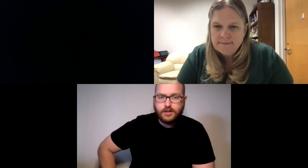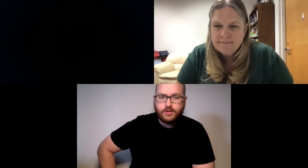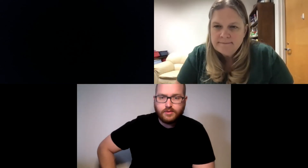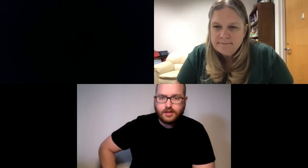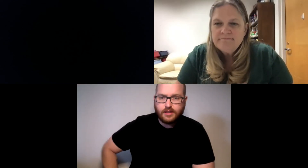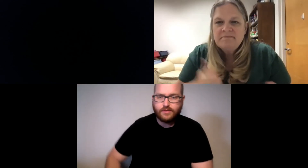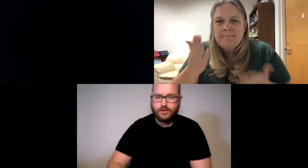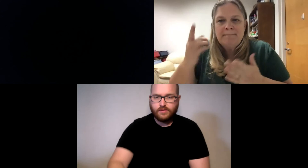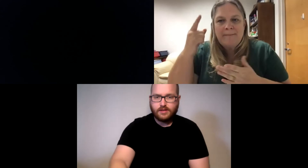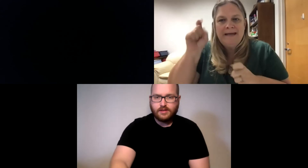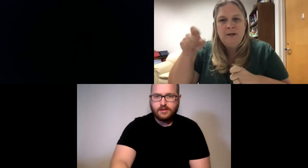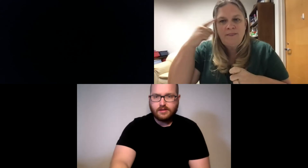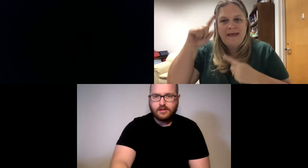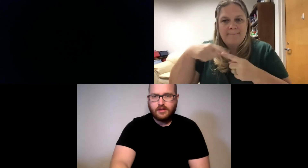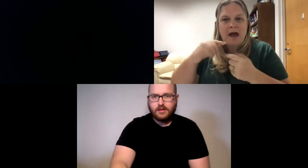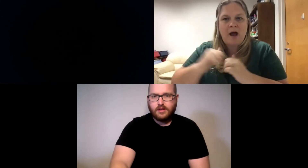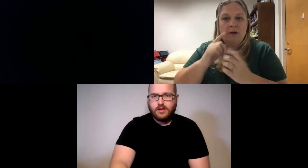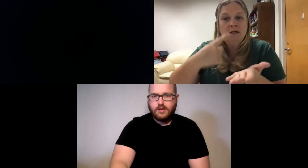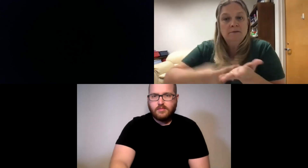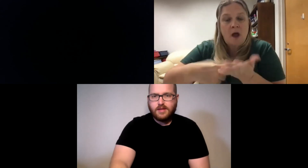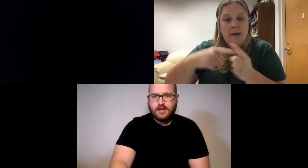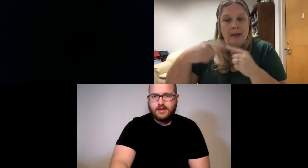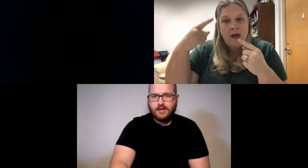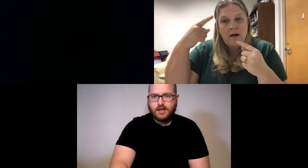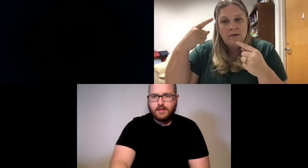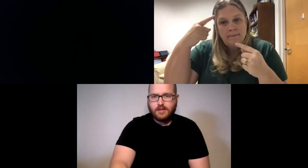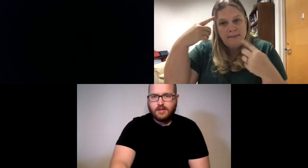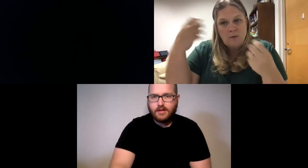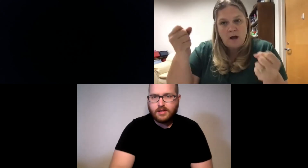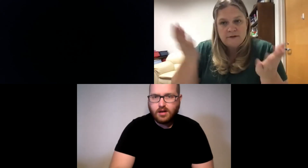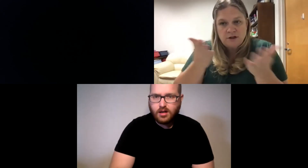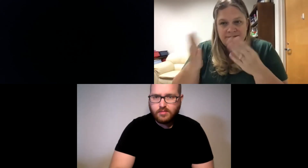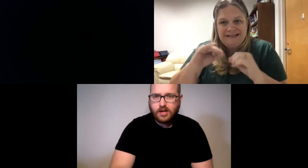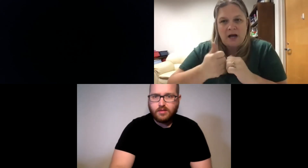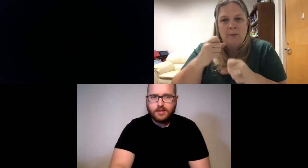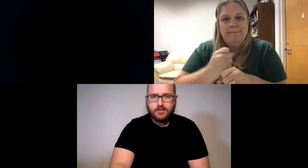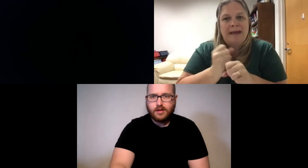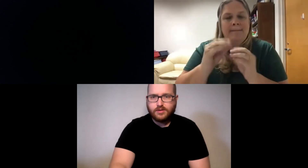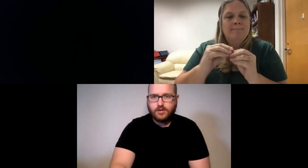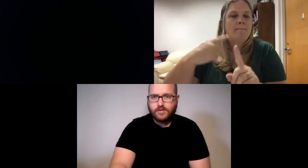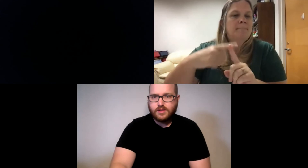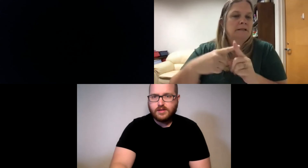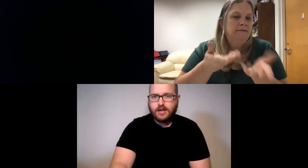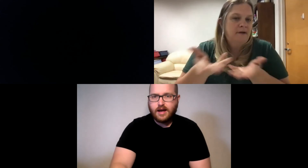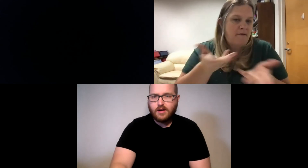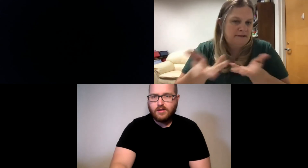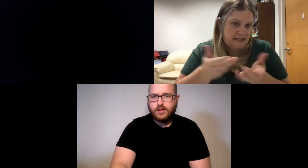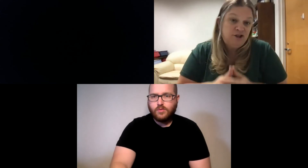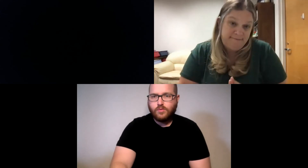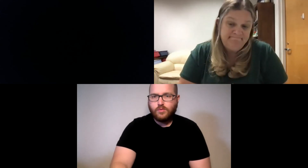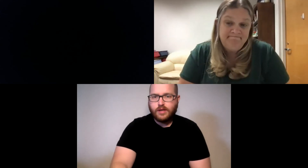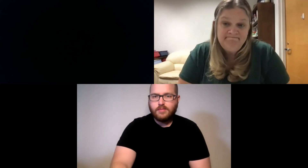not willing to receive services. Maybe they need to think about how they talk about mental health services and